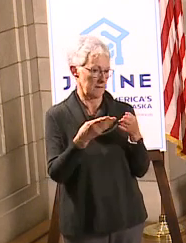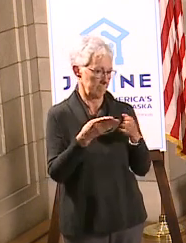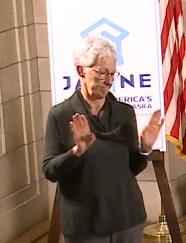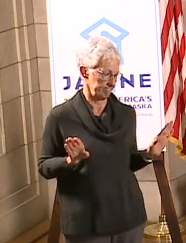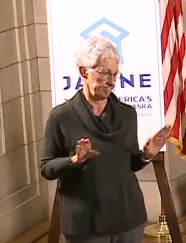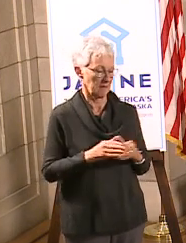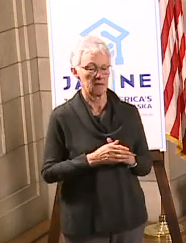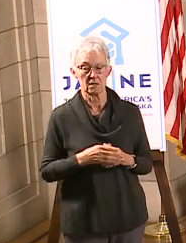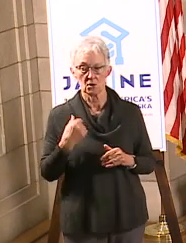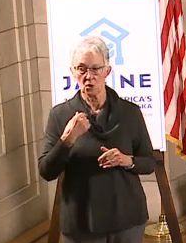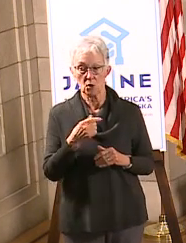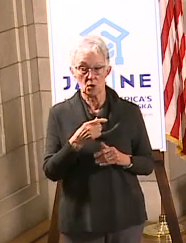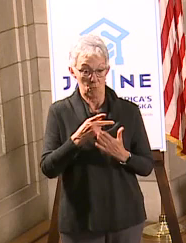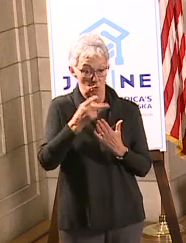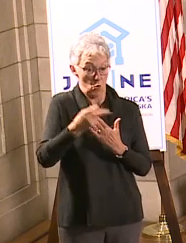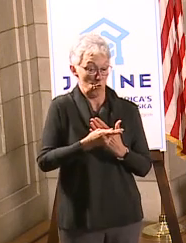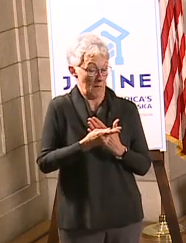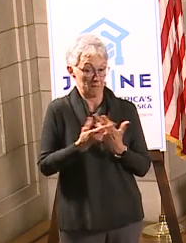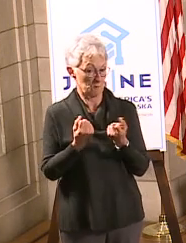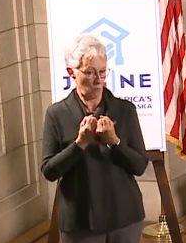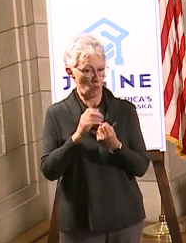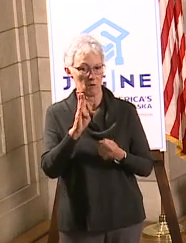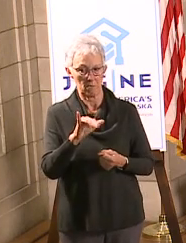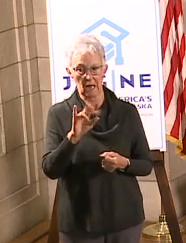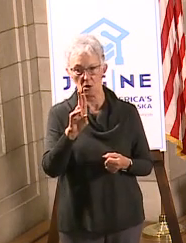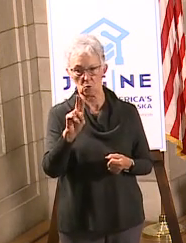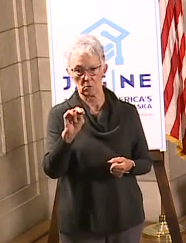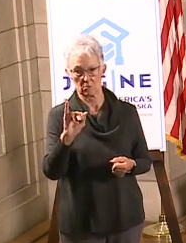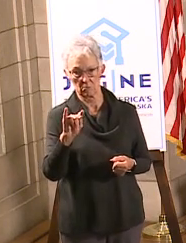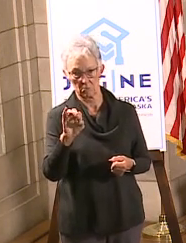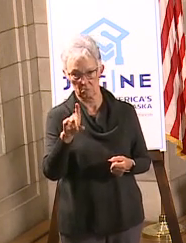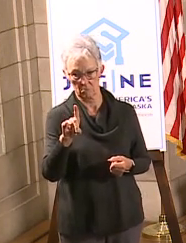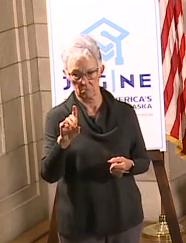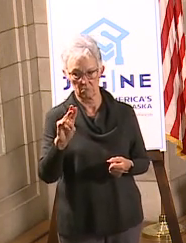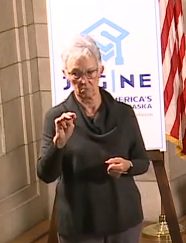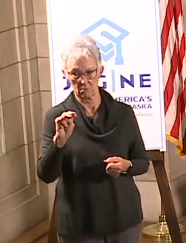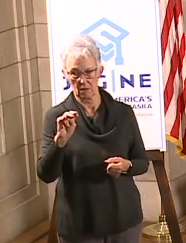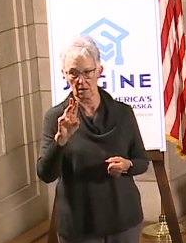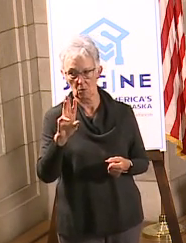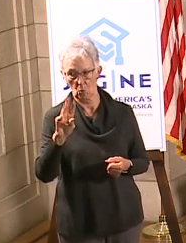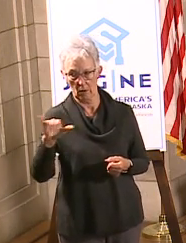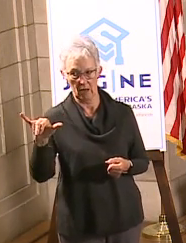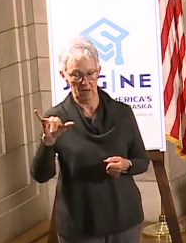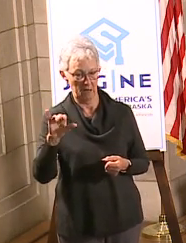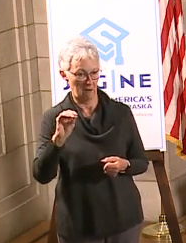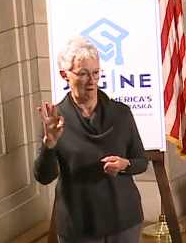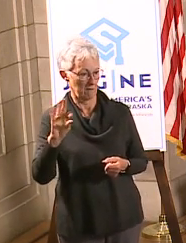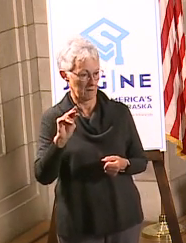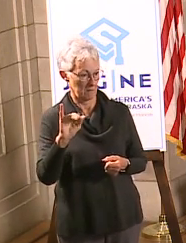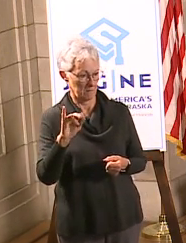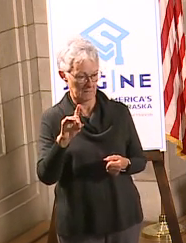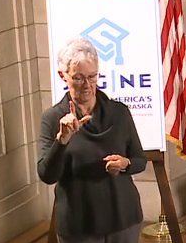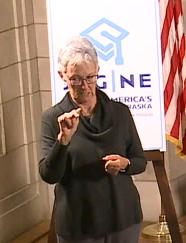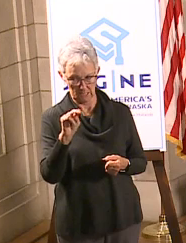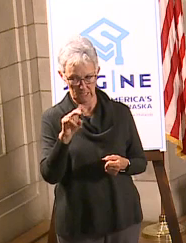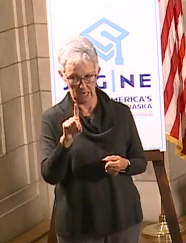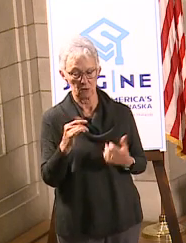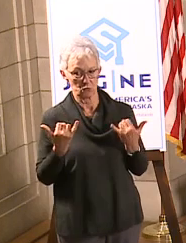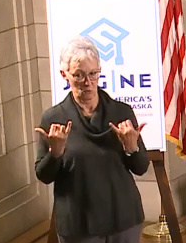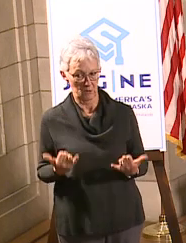Midlands. So we have Matt Wallen, who used to be with our Children and Family Services division, is now the Senior Vice